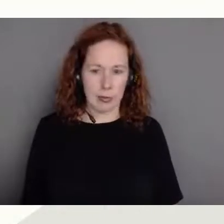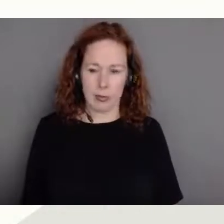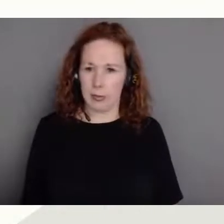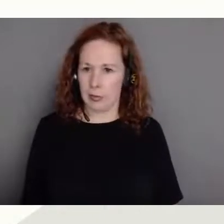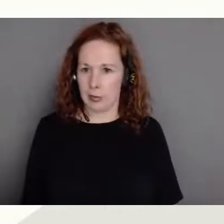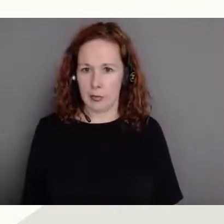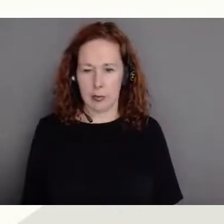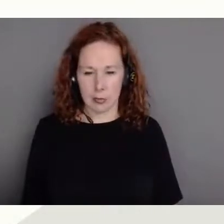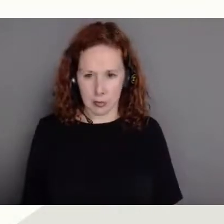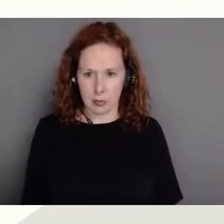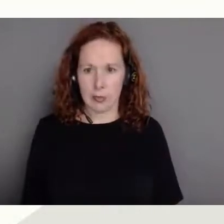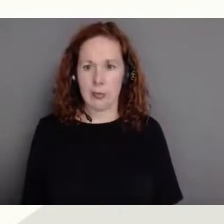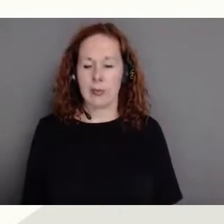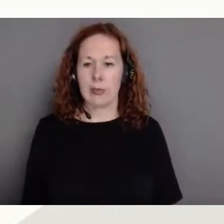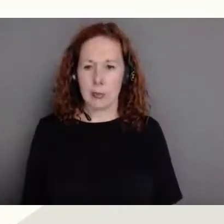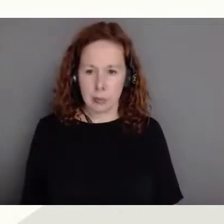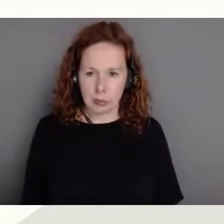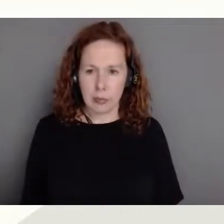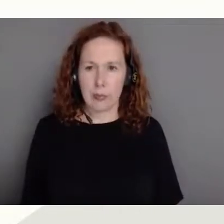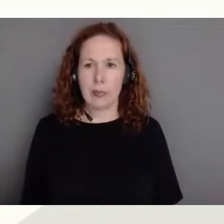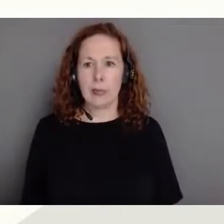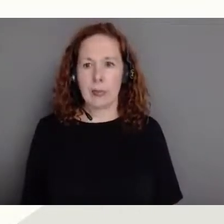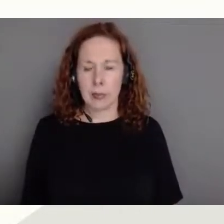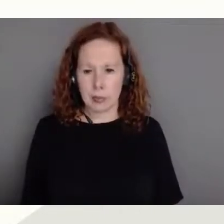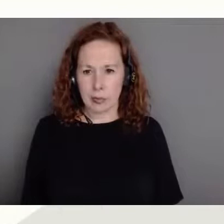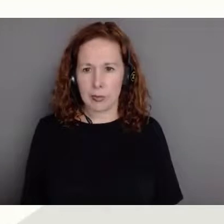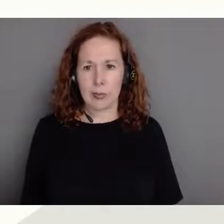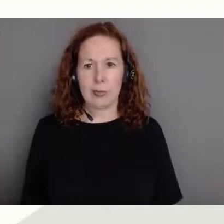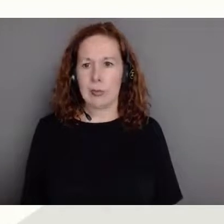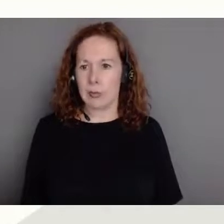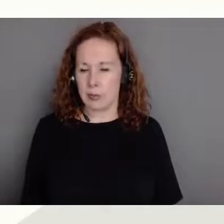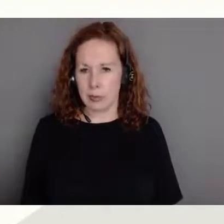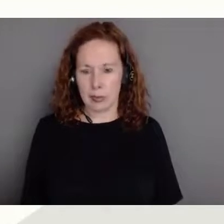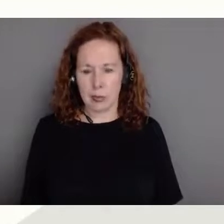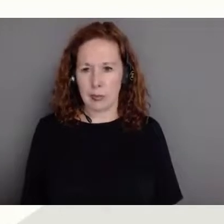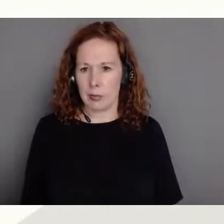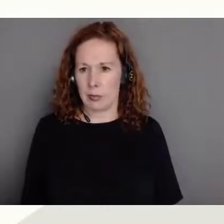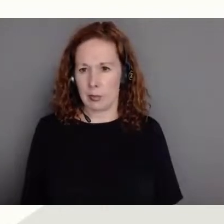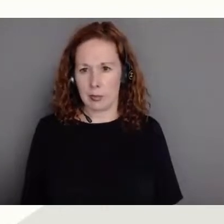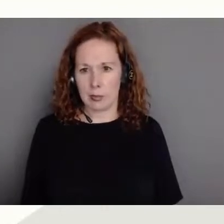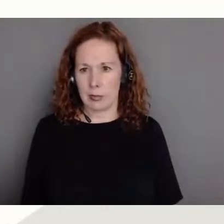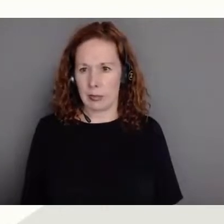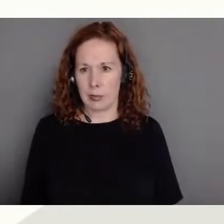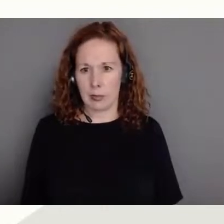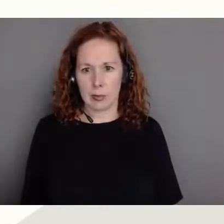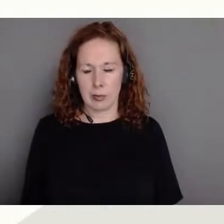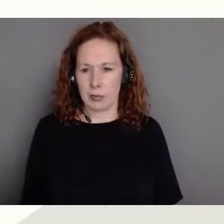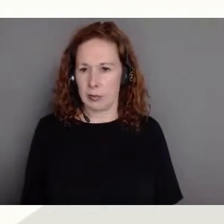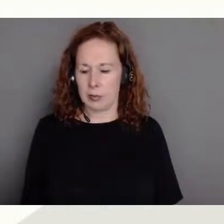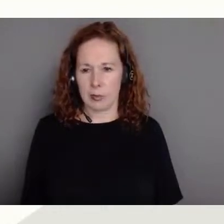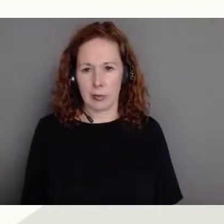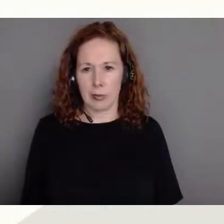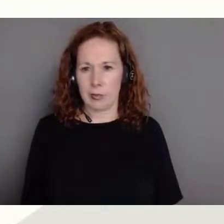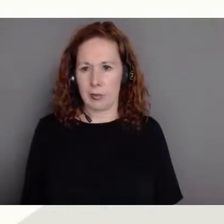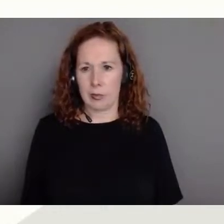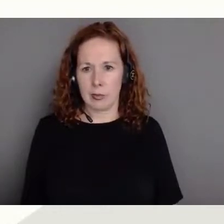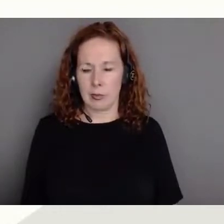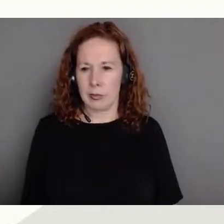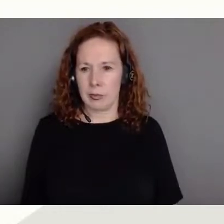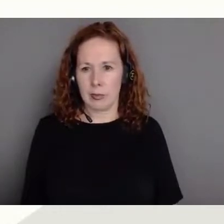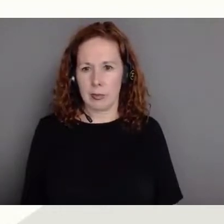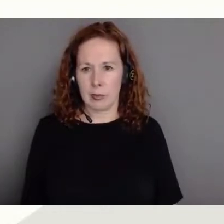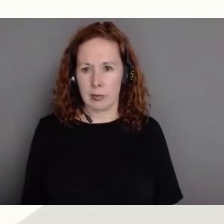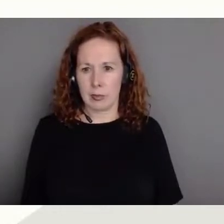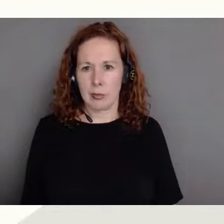go up to someone and try to communicate. People want to talk to each other and it's okay to sign something and if someone knows that